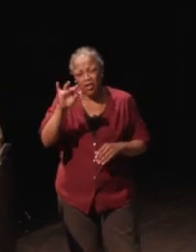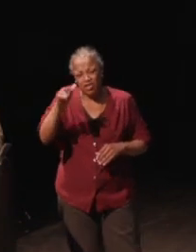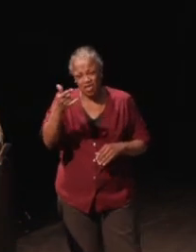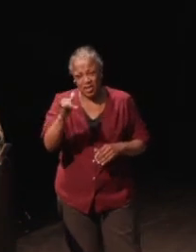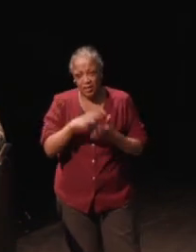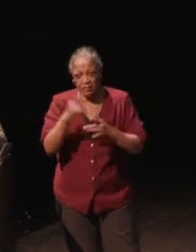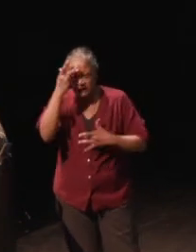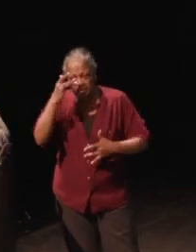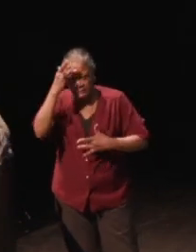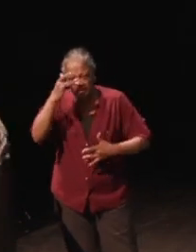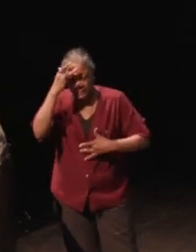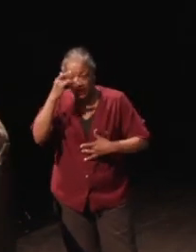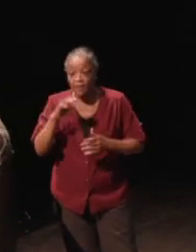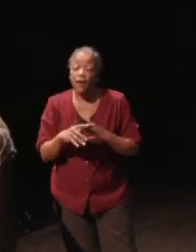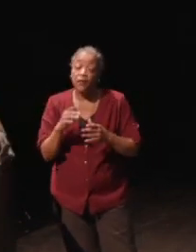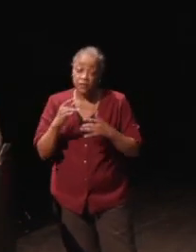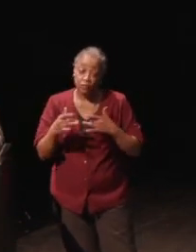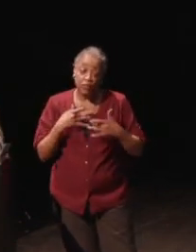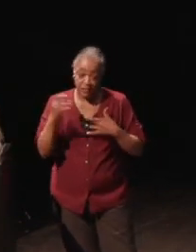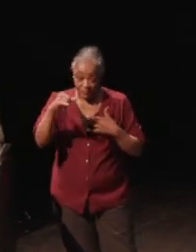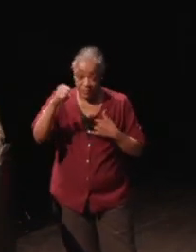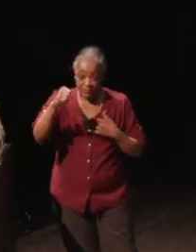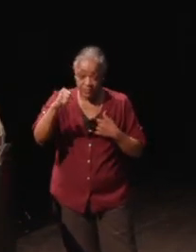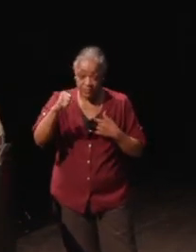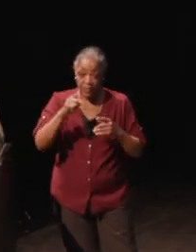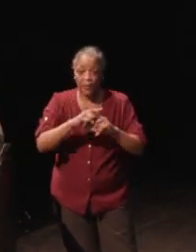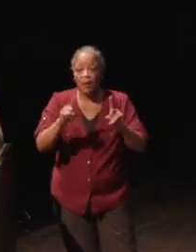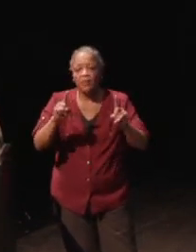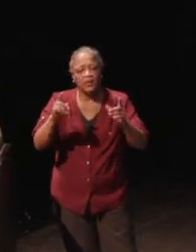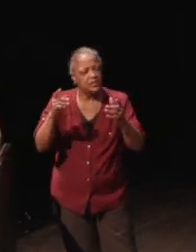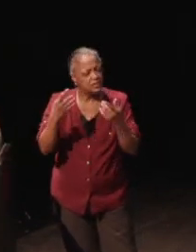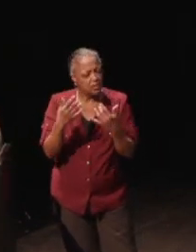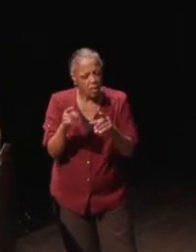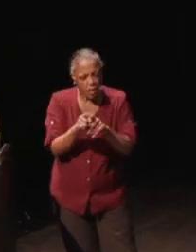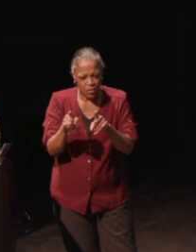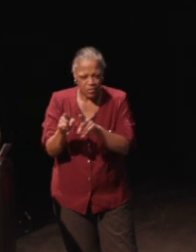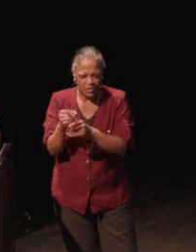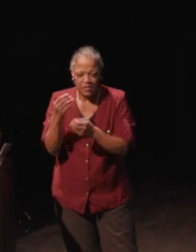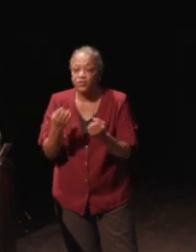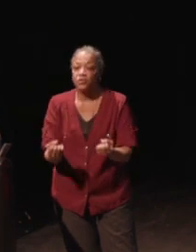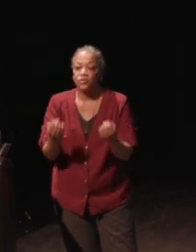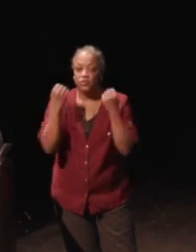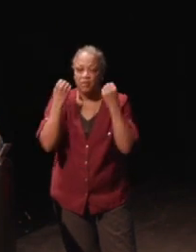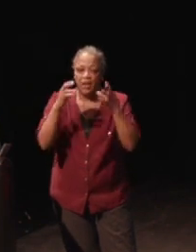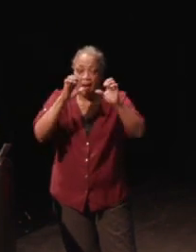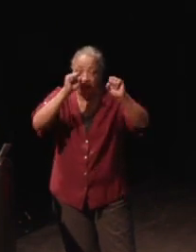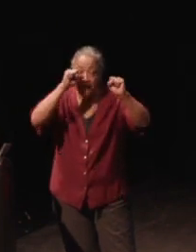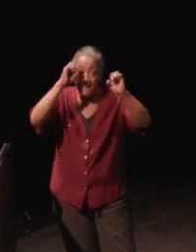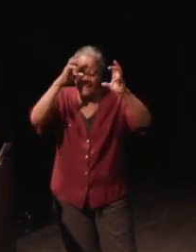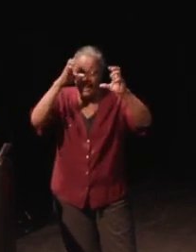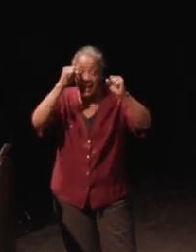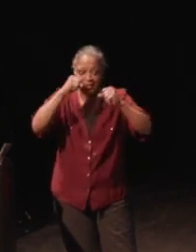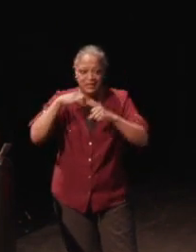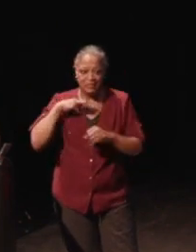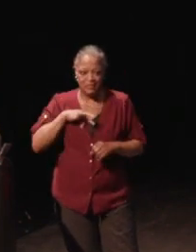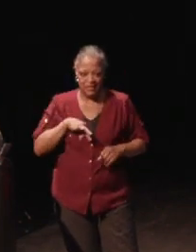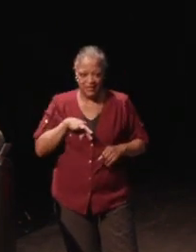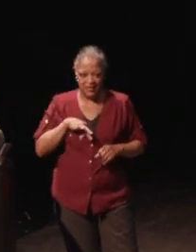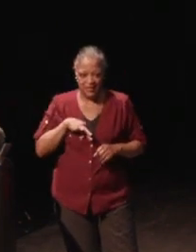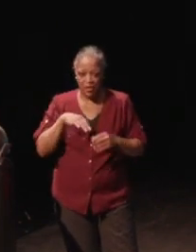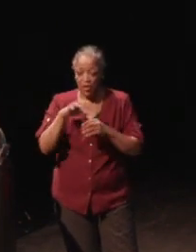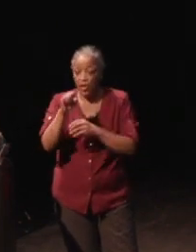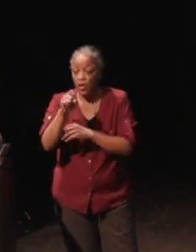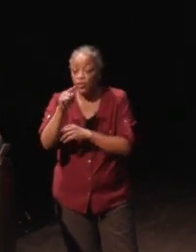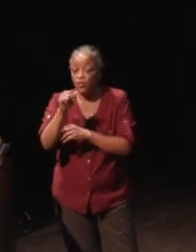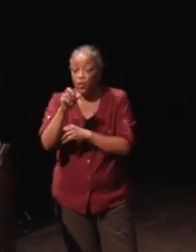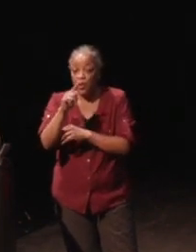pathologizing it. And there's some serious concerns, of course, there always are. But there also are so many amazing benefits. And what Stuart